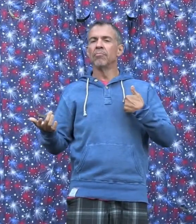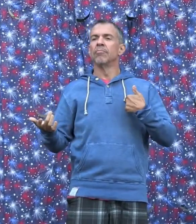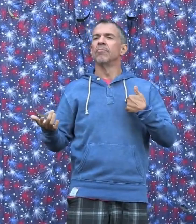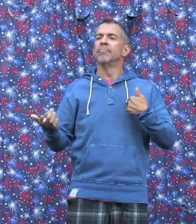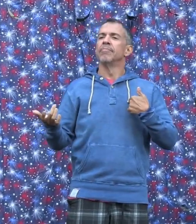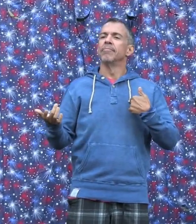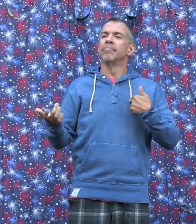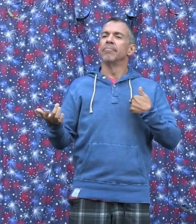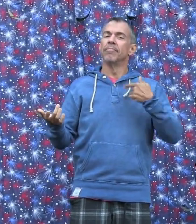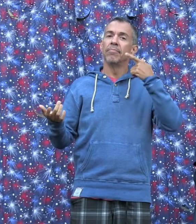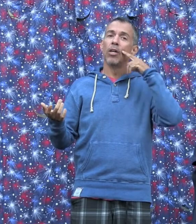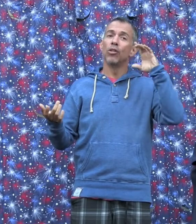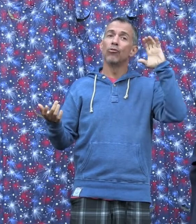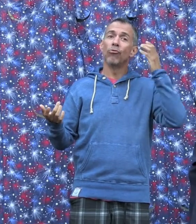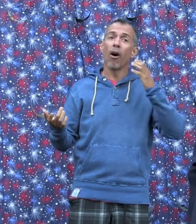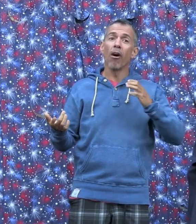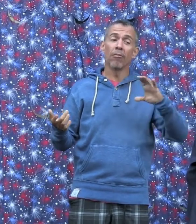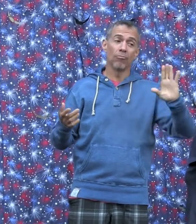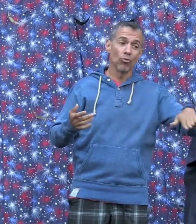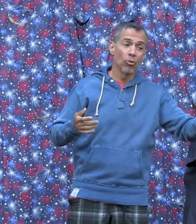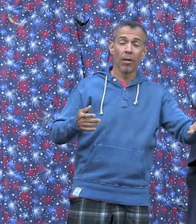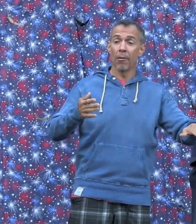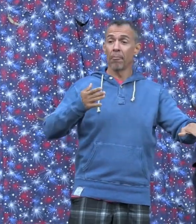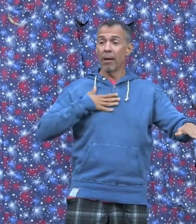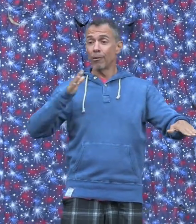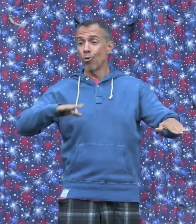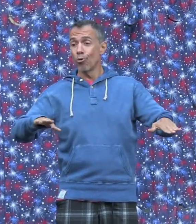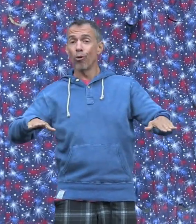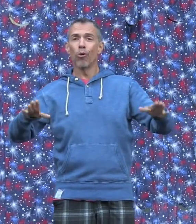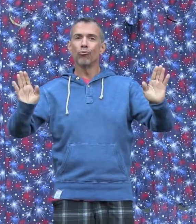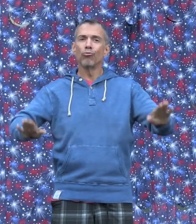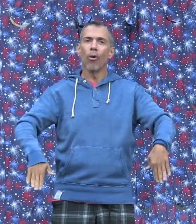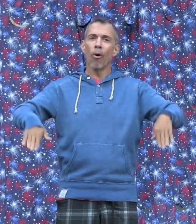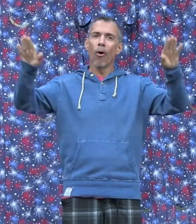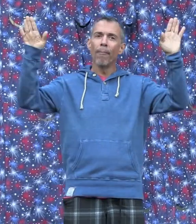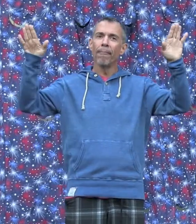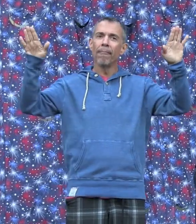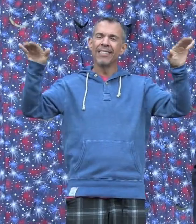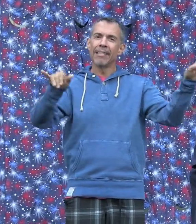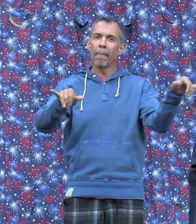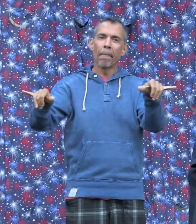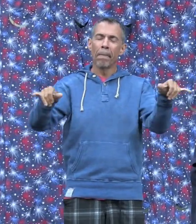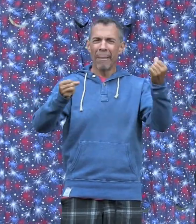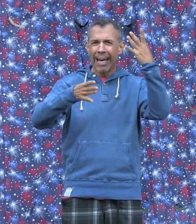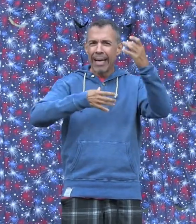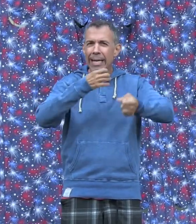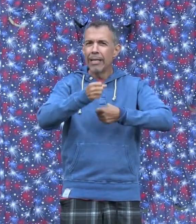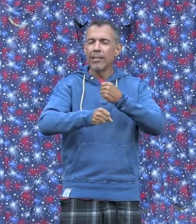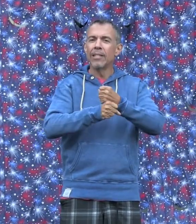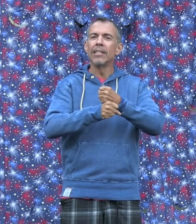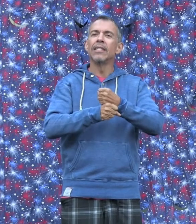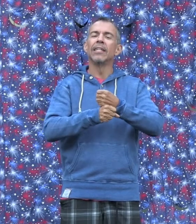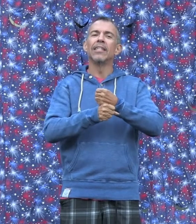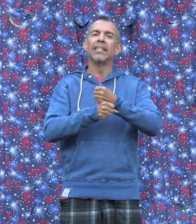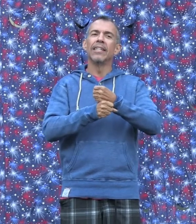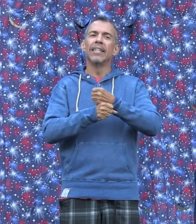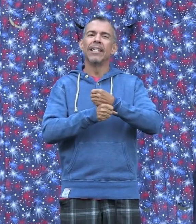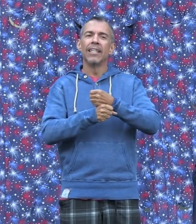because Charlotte's kids and my kids grew up together for many years. And